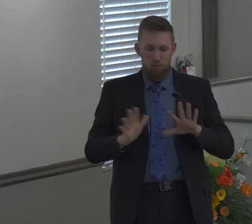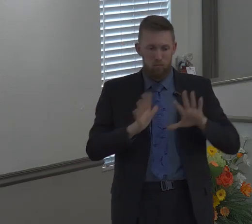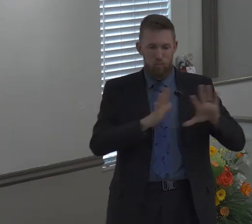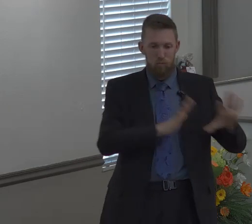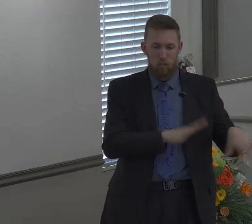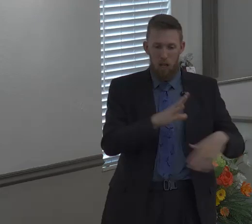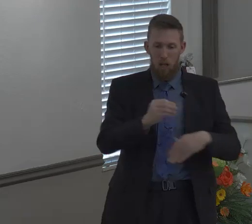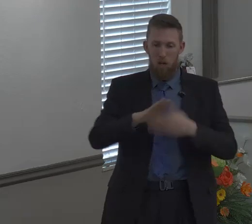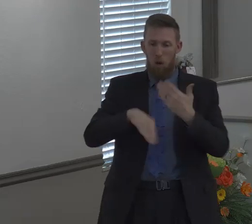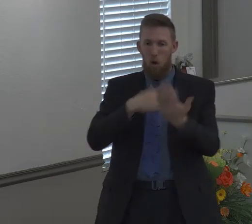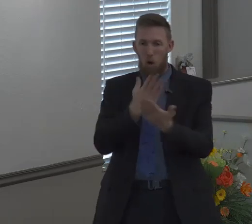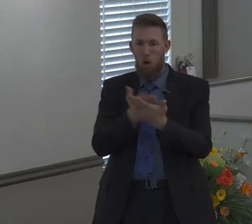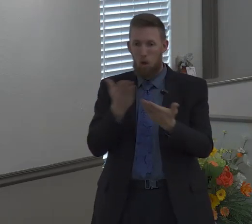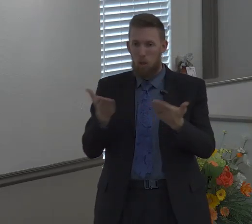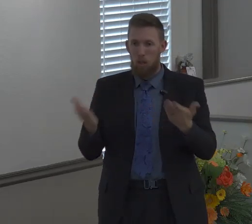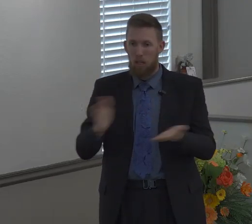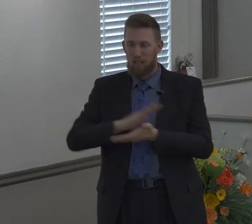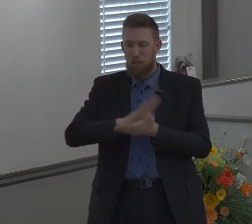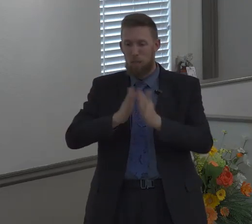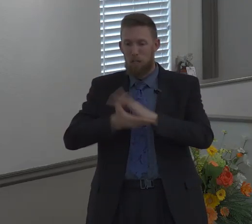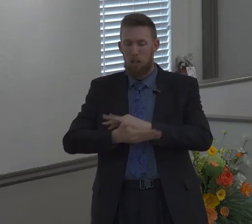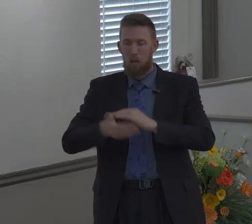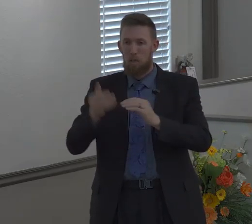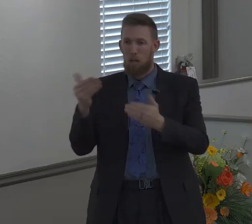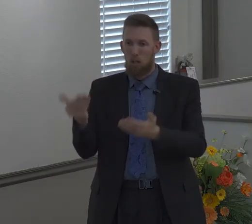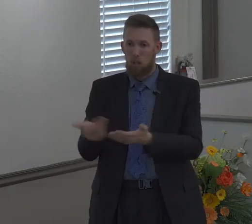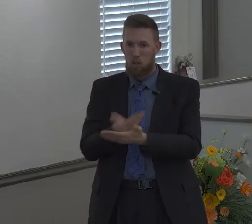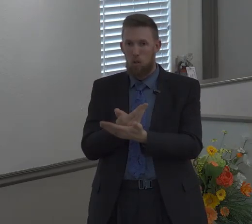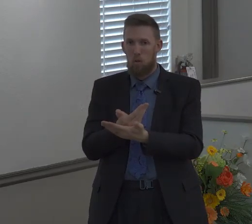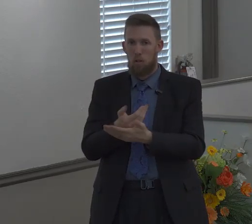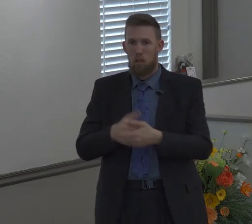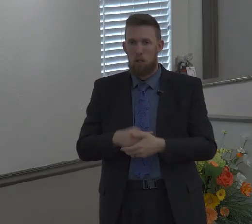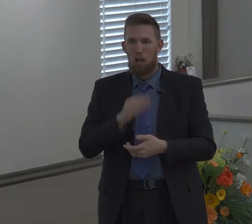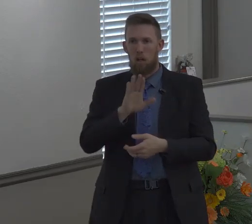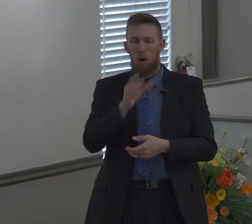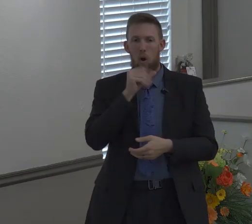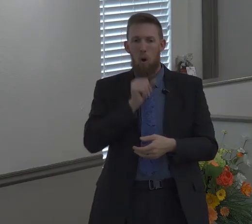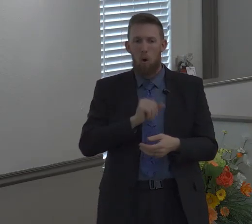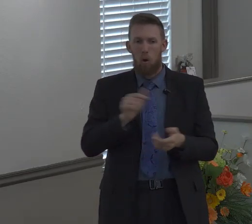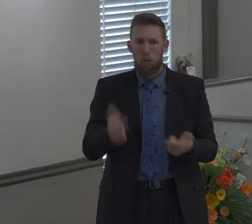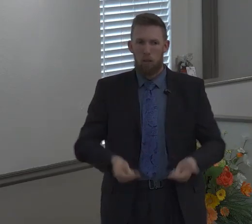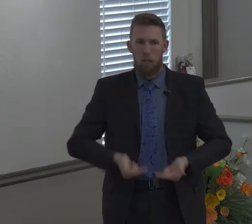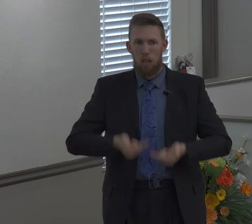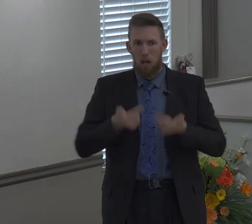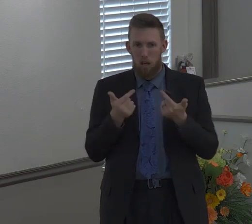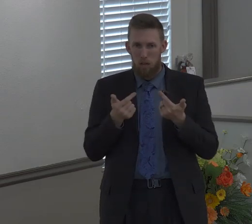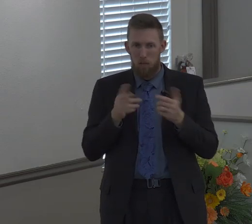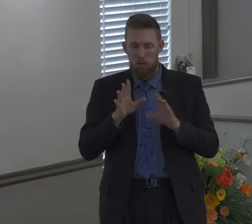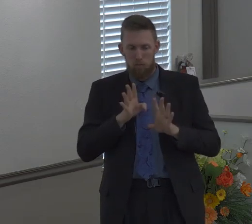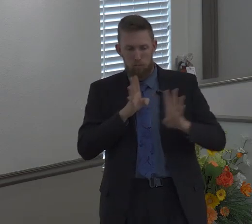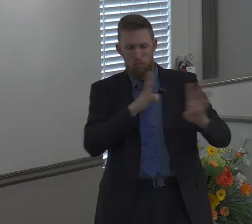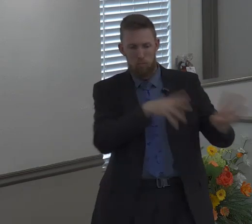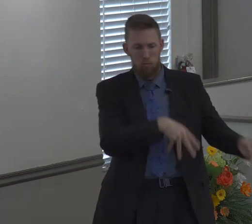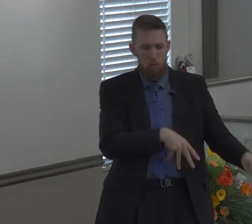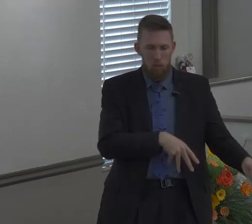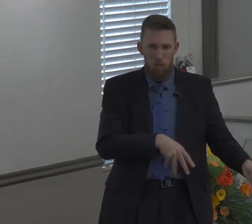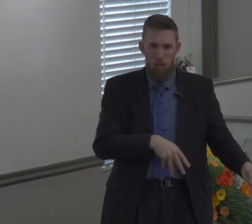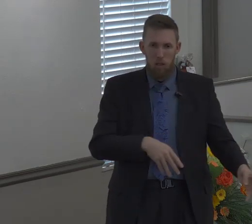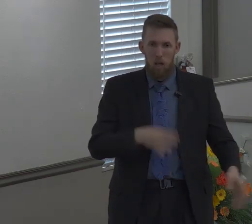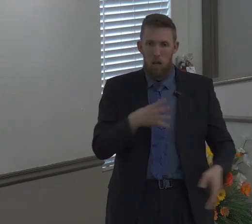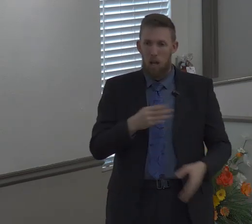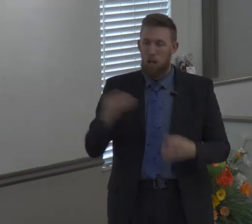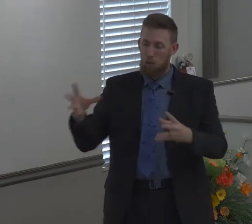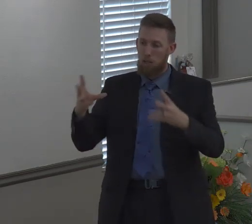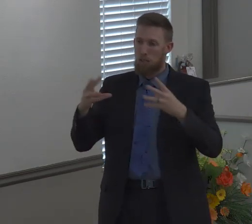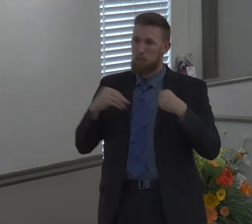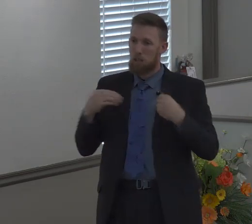Behold, all things are becoming new. See, the old life goes away. We put off